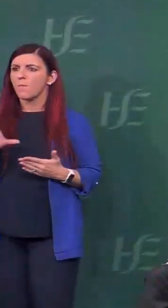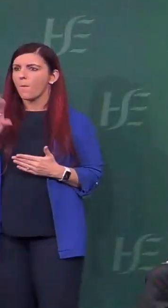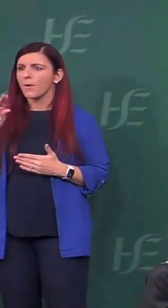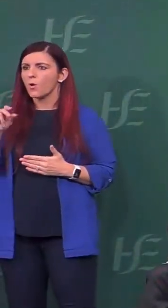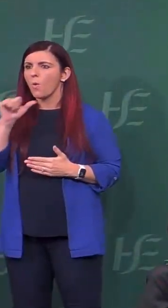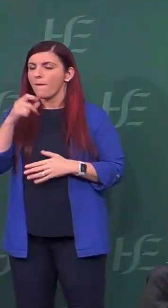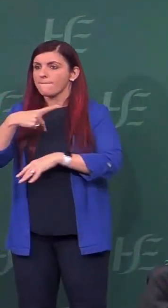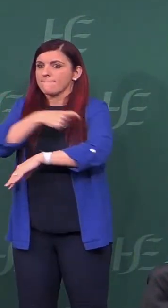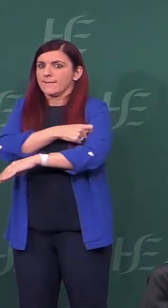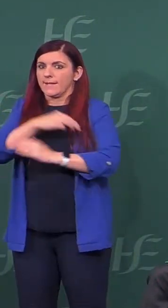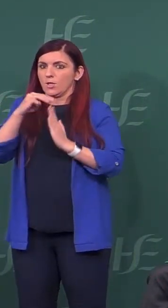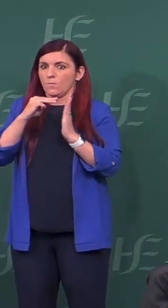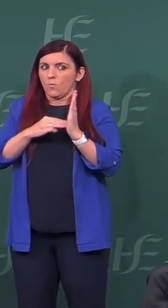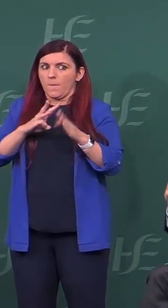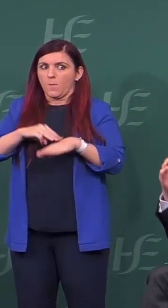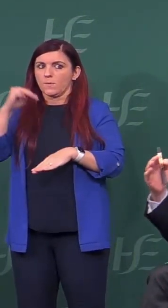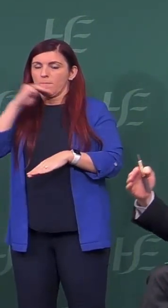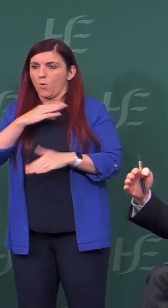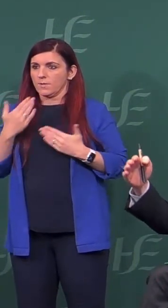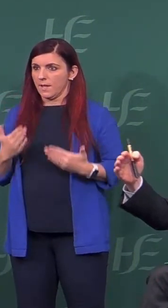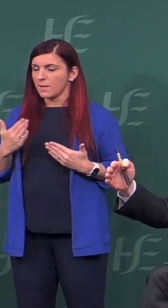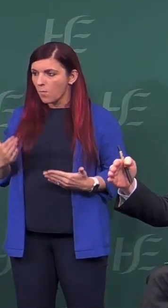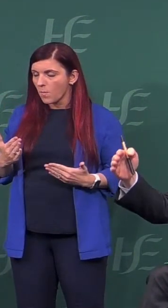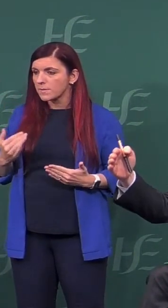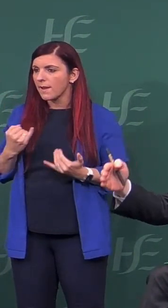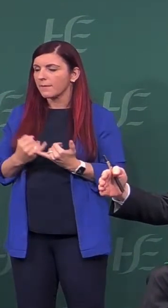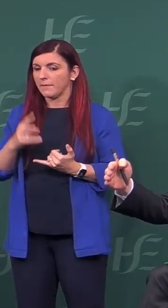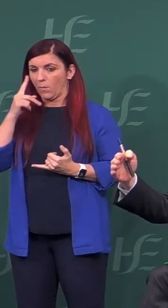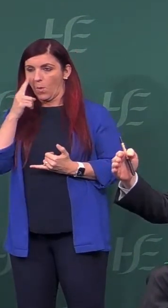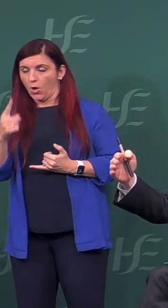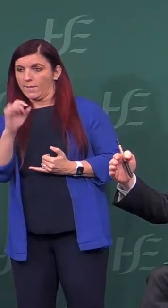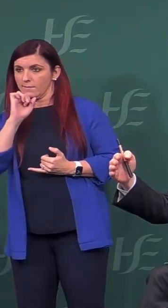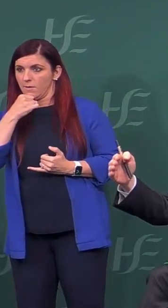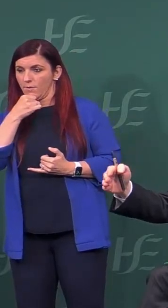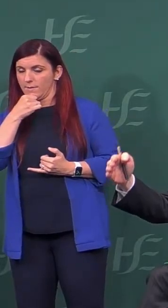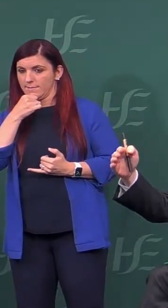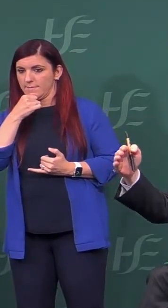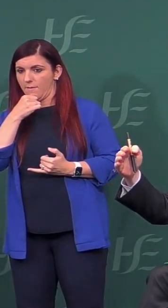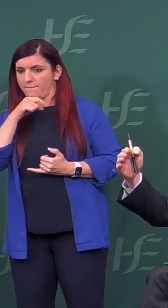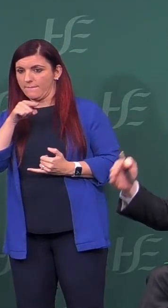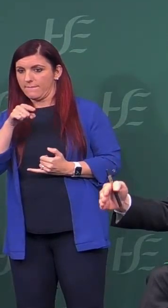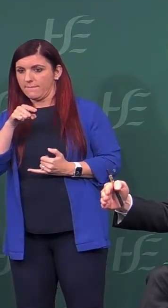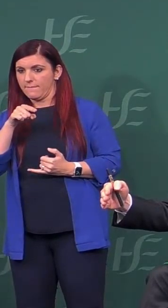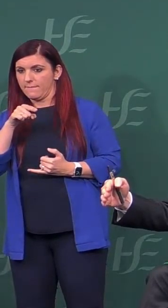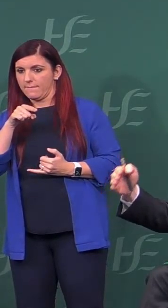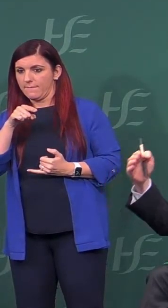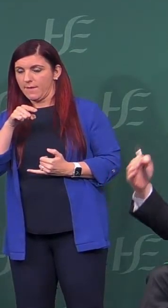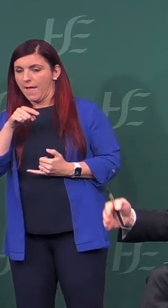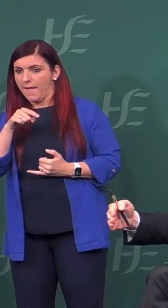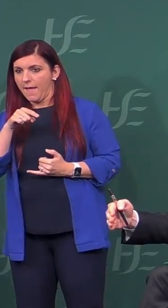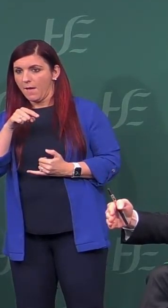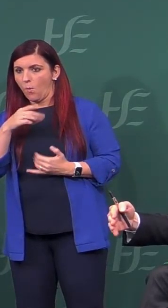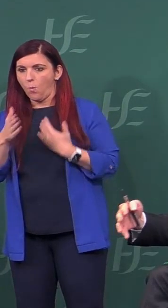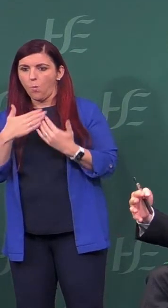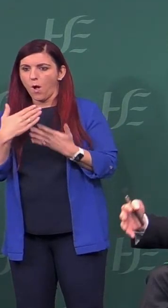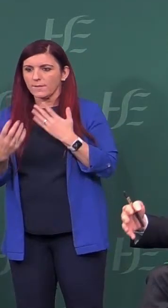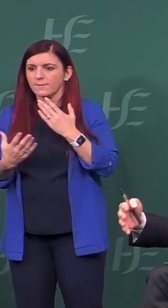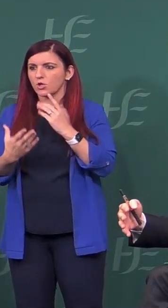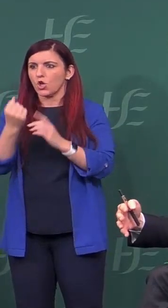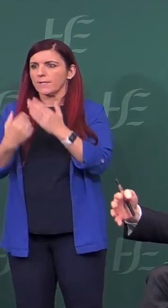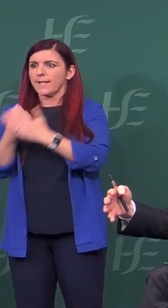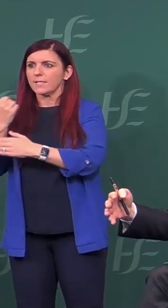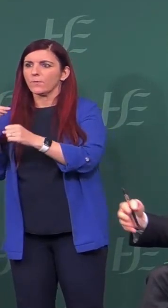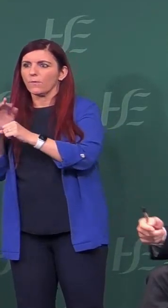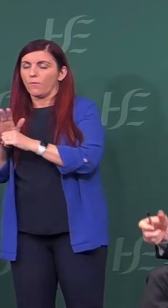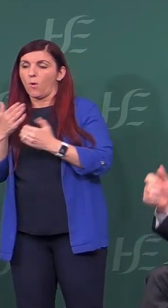is the most important. In terms of, if you look at the series of the hierarchy of effectiveness in terms of public health measures for